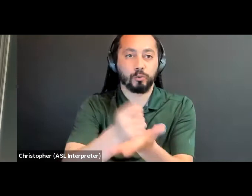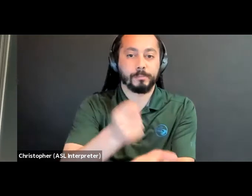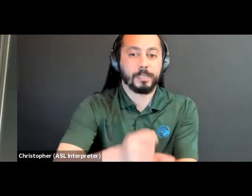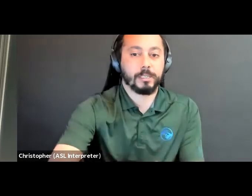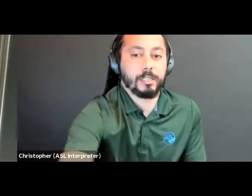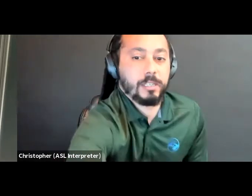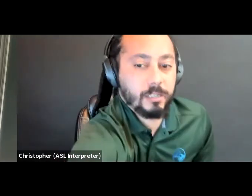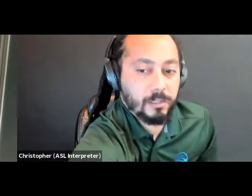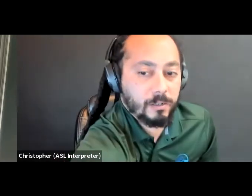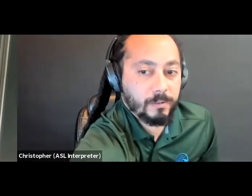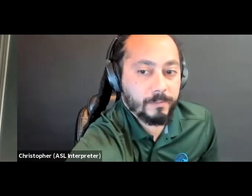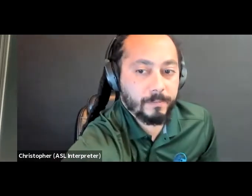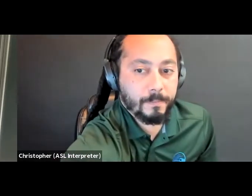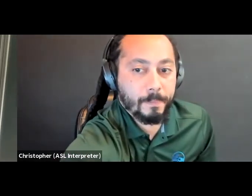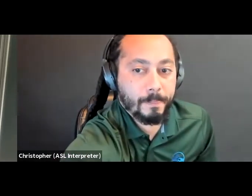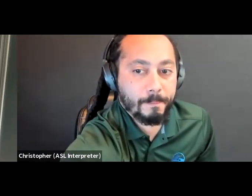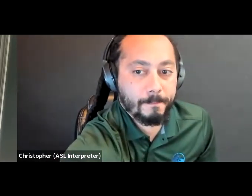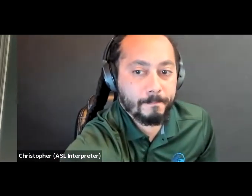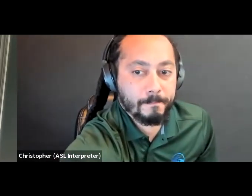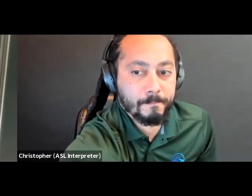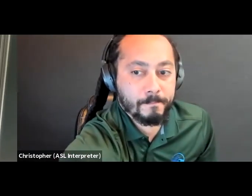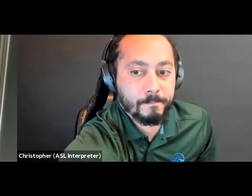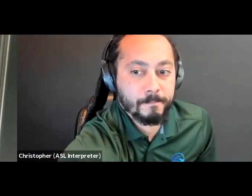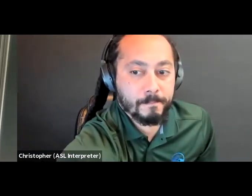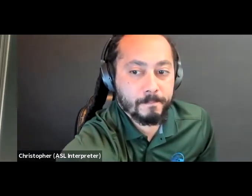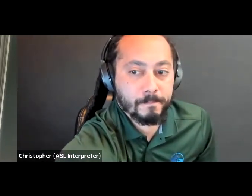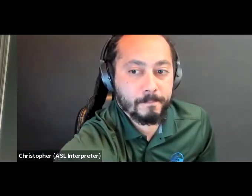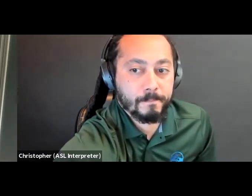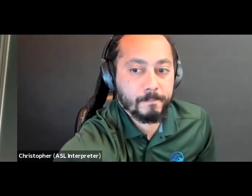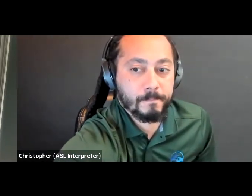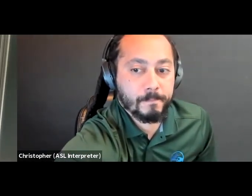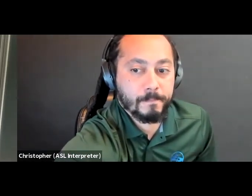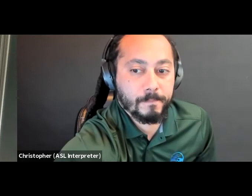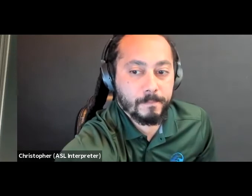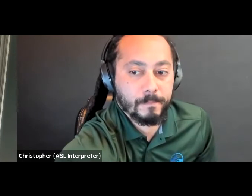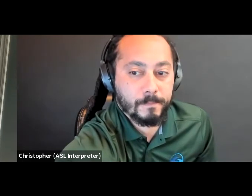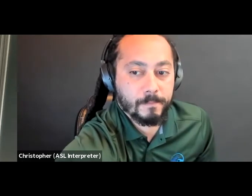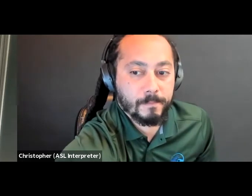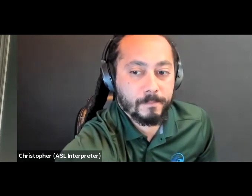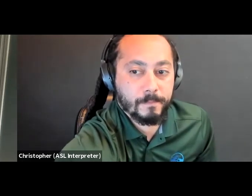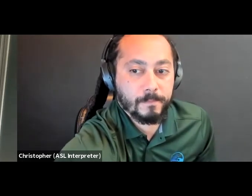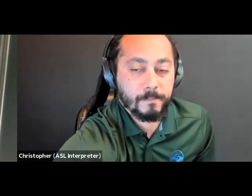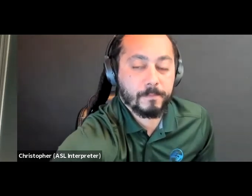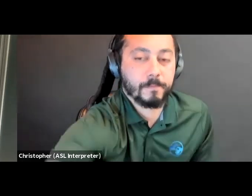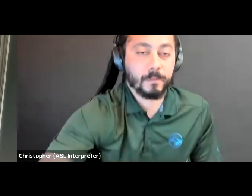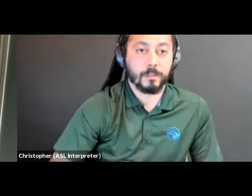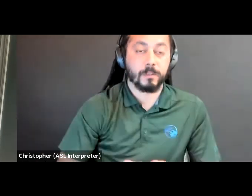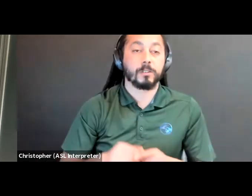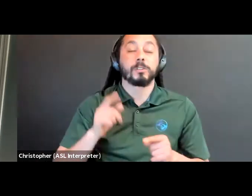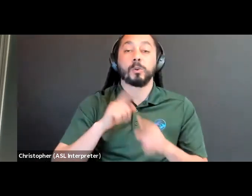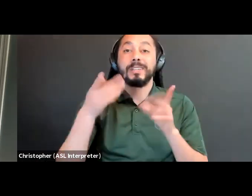category talks about the definition of psychological ill treatment refers to, amongst